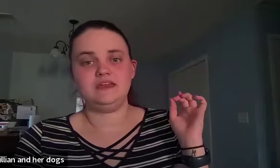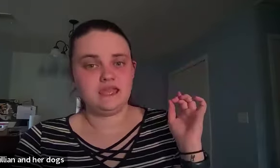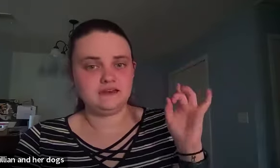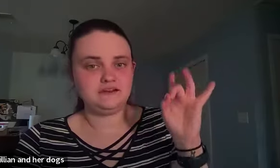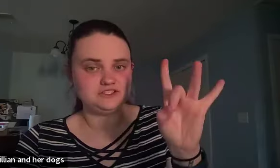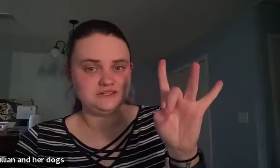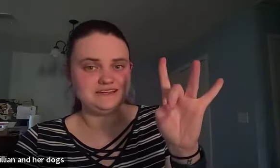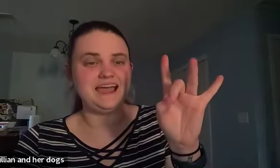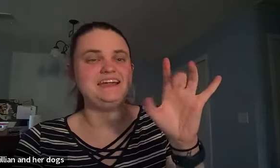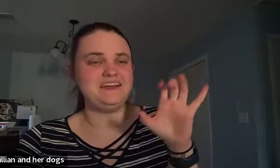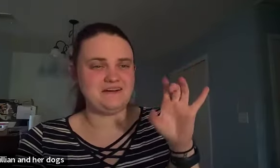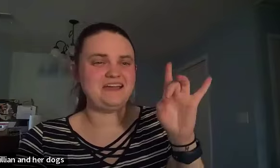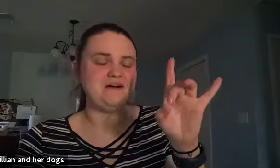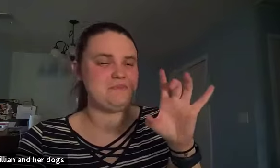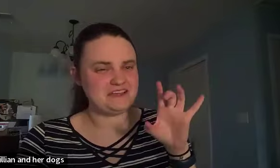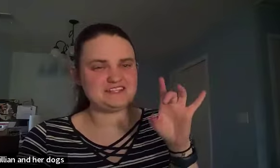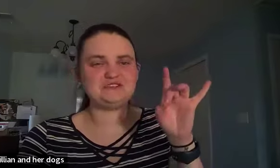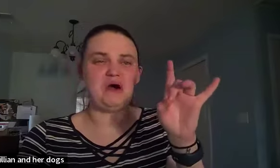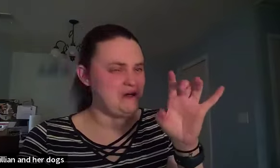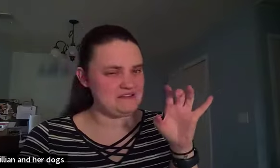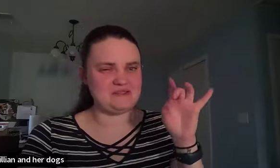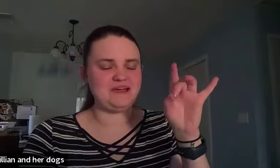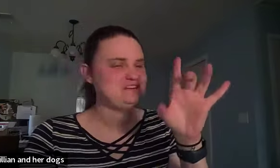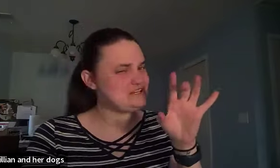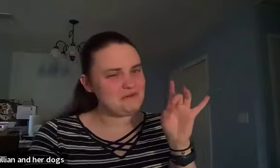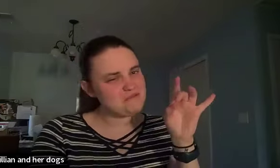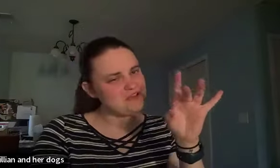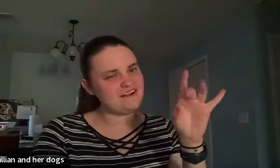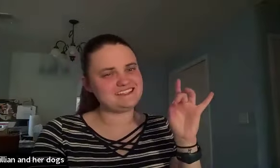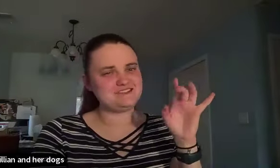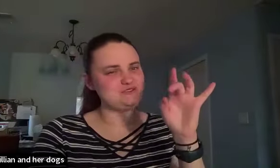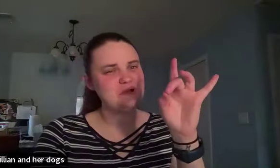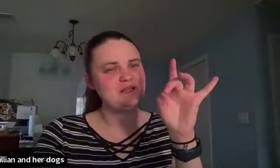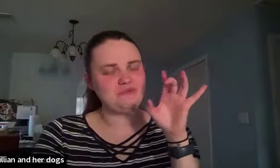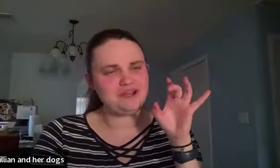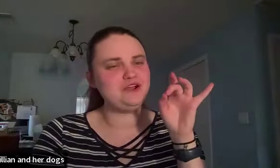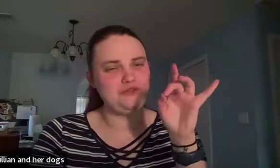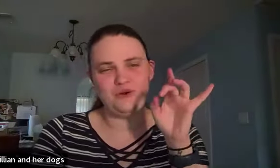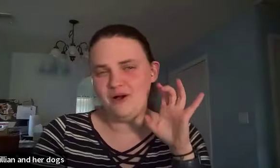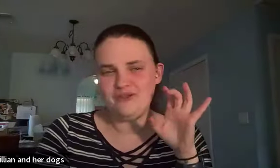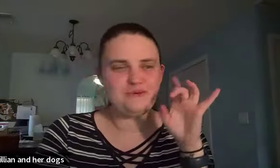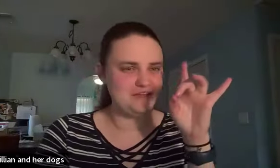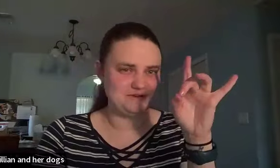Then 800. I know. I'm making us do all of them. I usually don't make my other classes do this, but I'm like, we're going to go through all the way